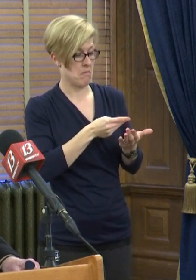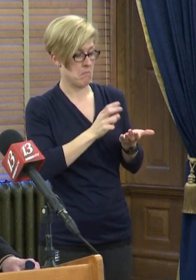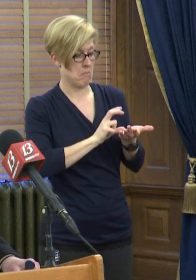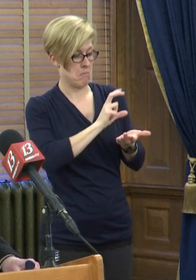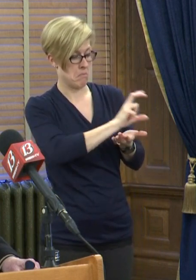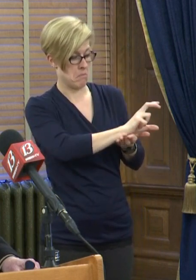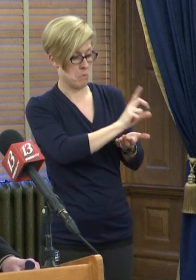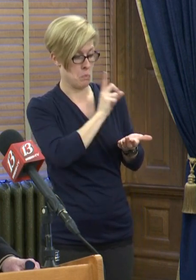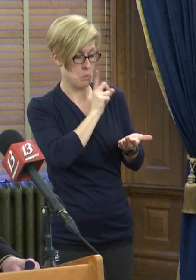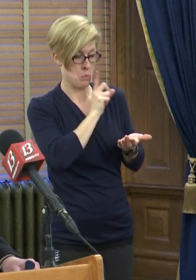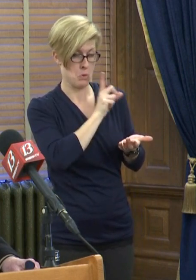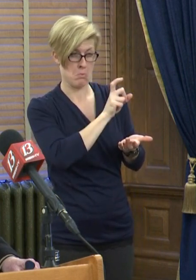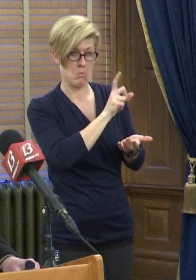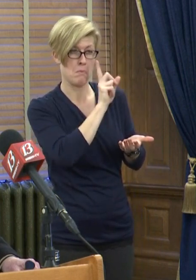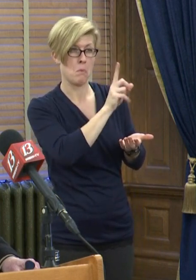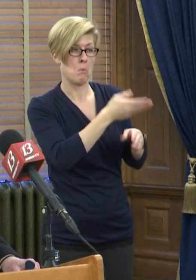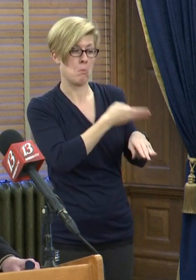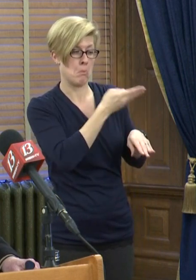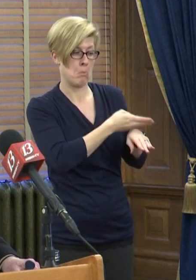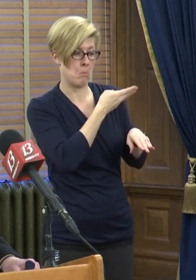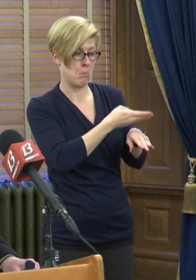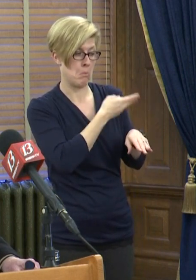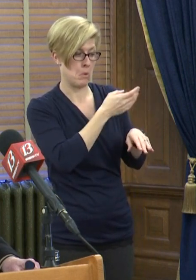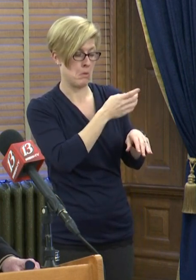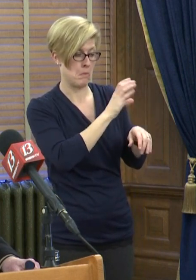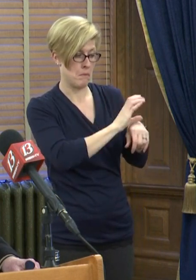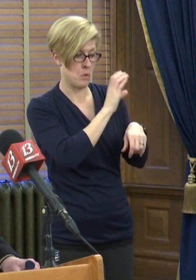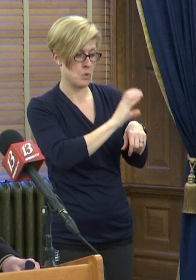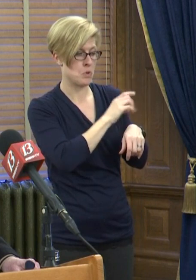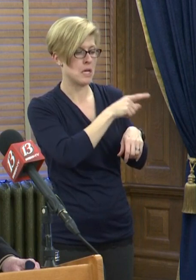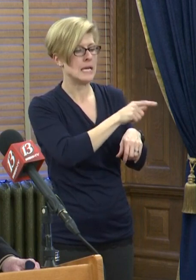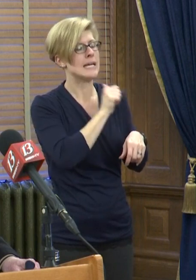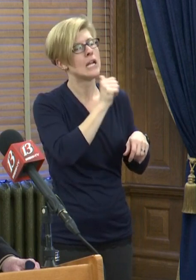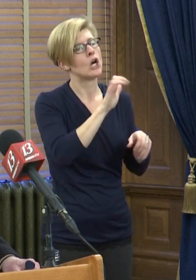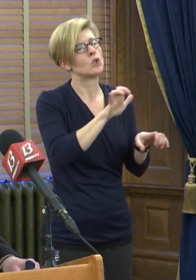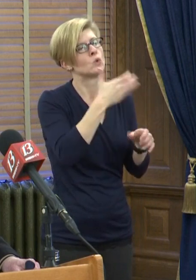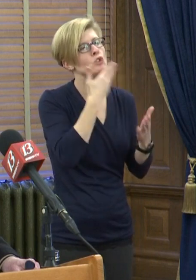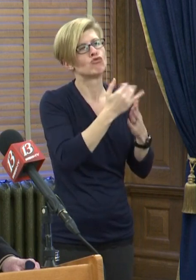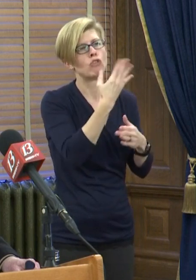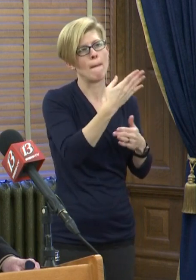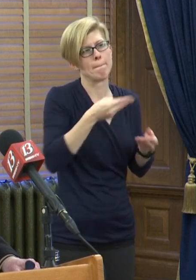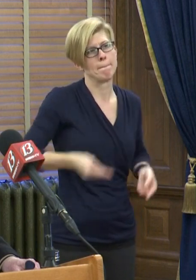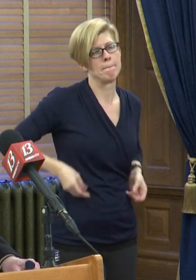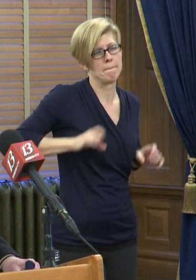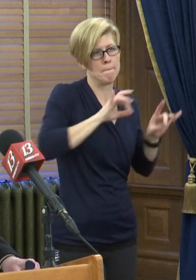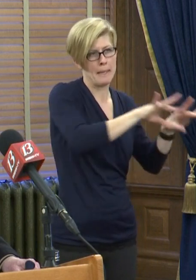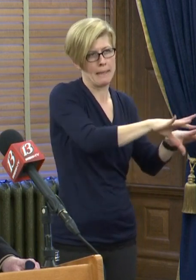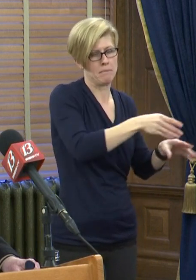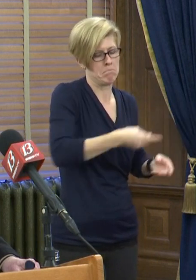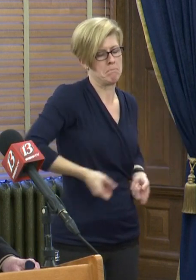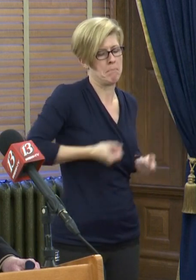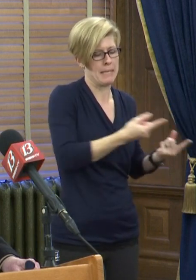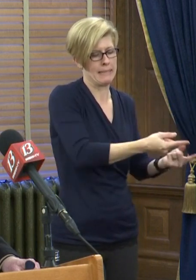for the modernization project was being particularly well spent, that